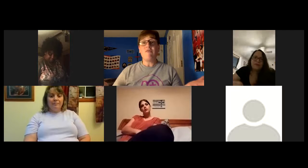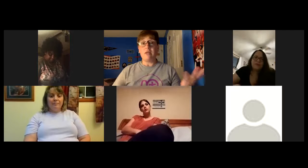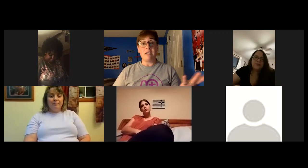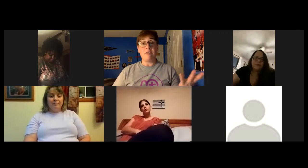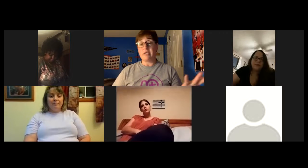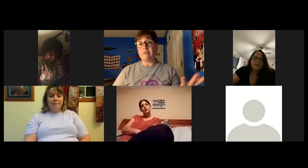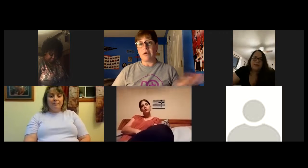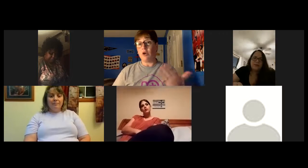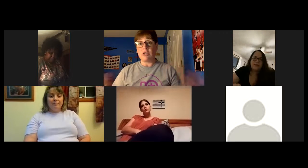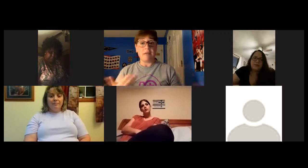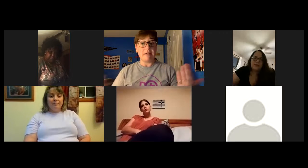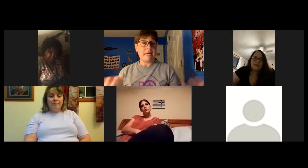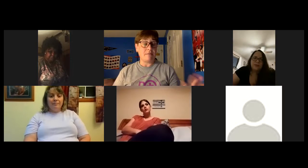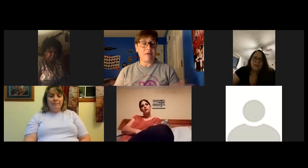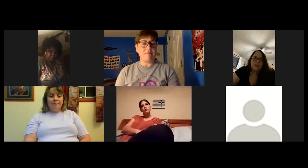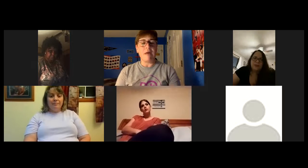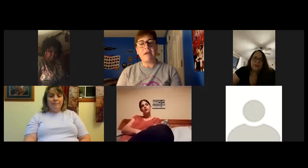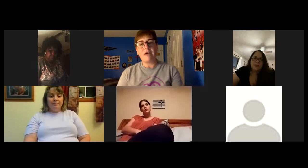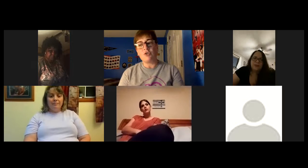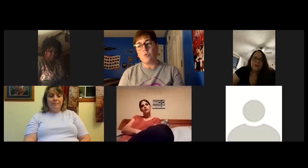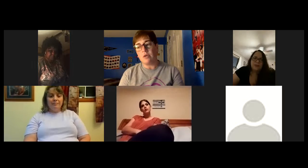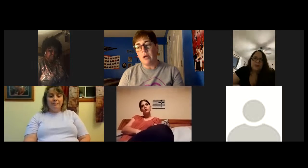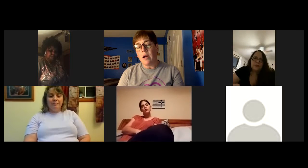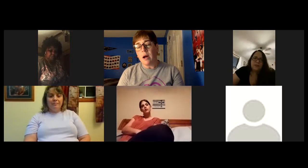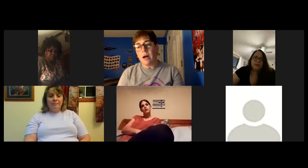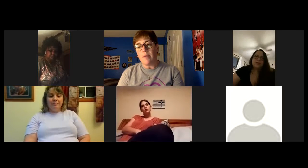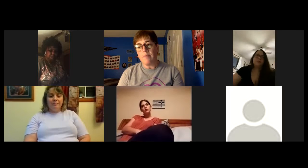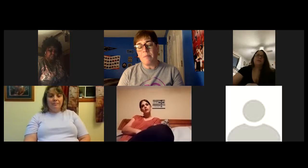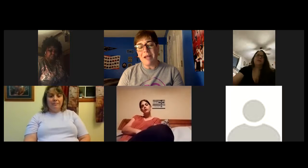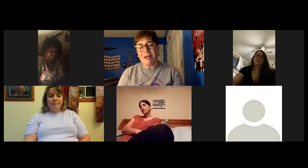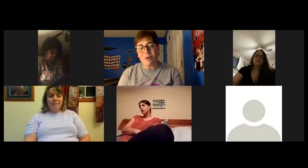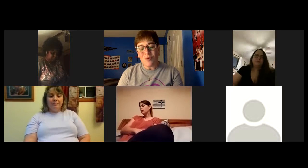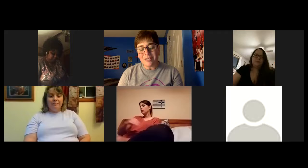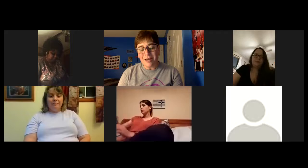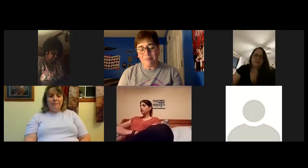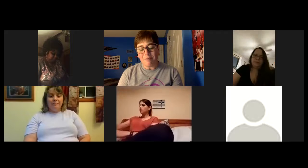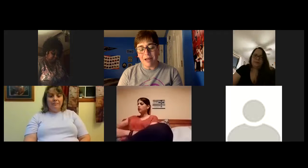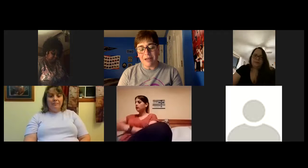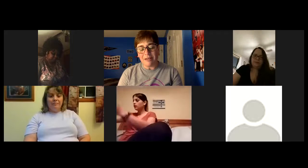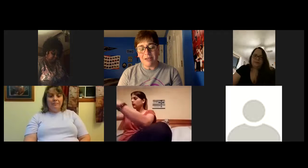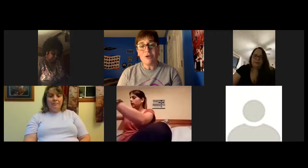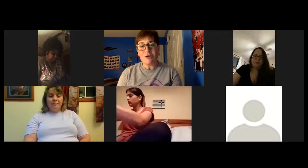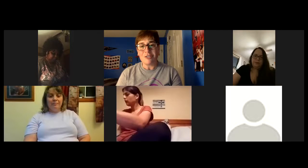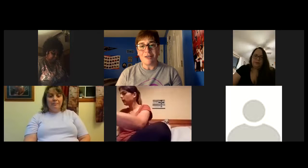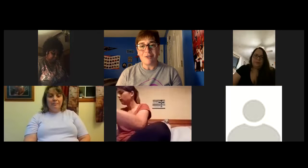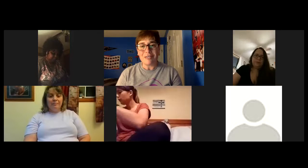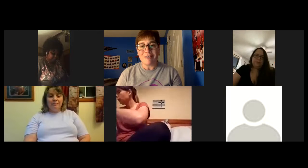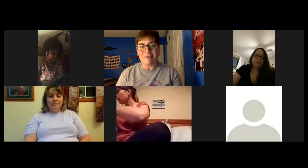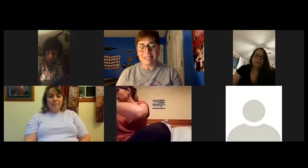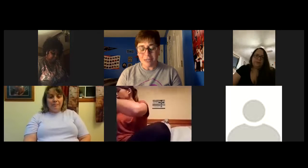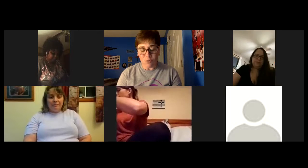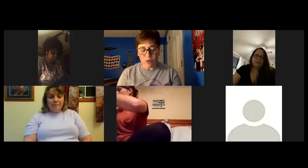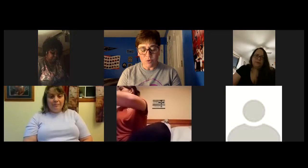might have one in other towns like Archdale and Denton, but I'm not sure. But I know one time my younger son, who's